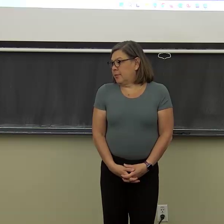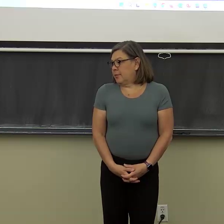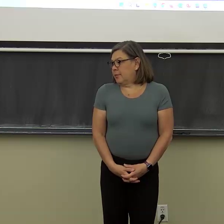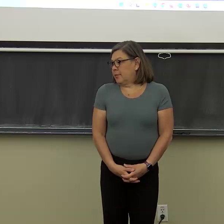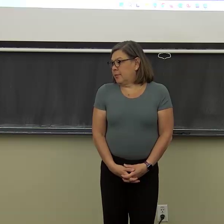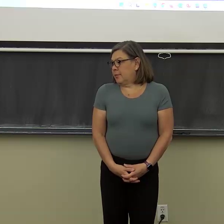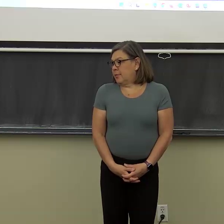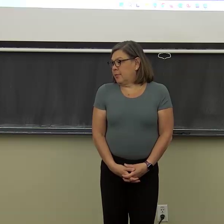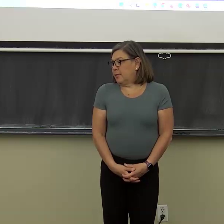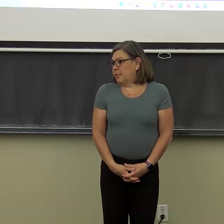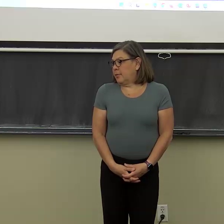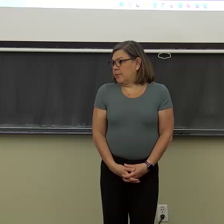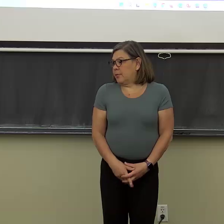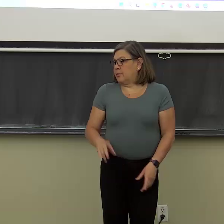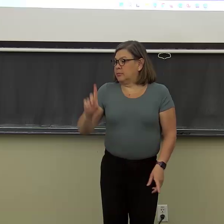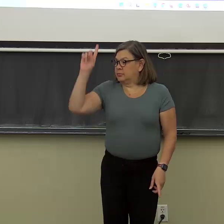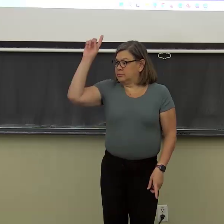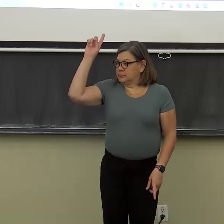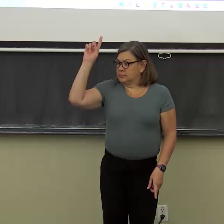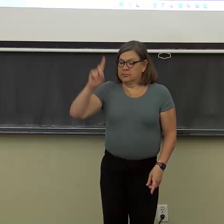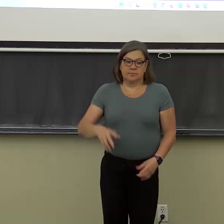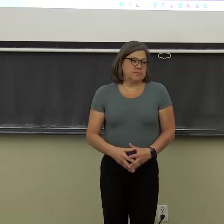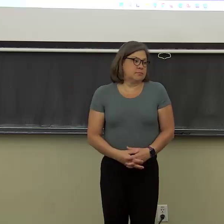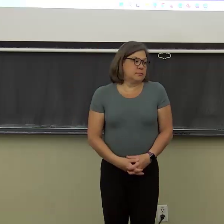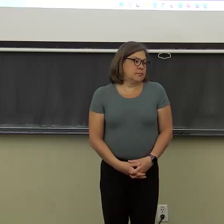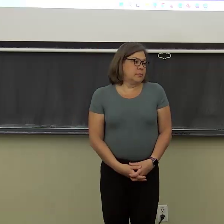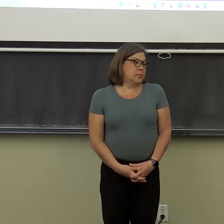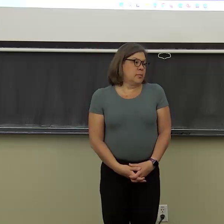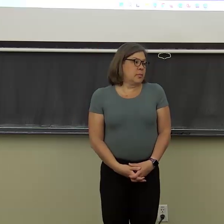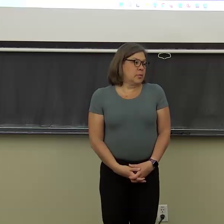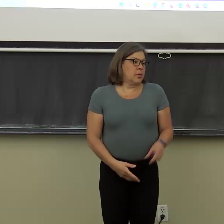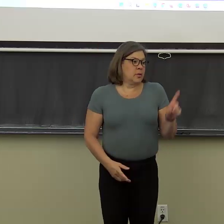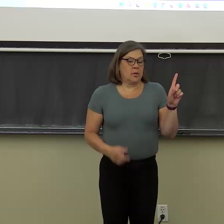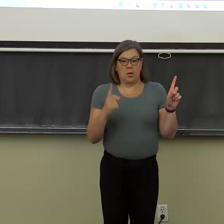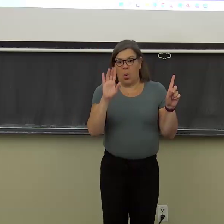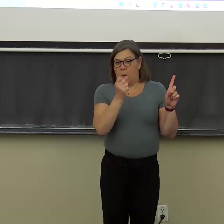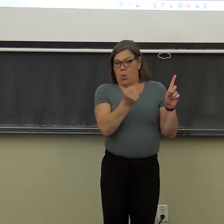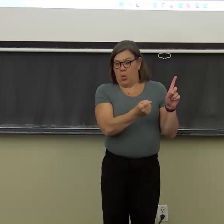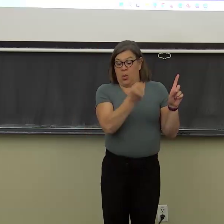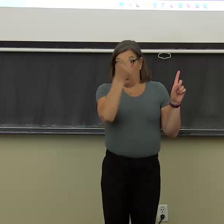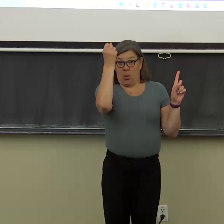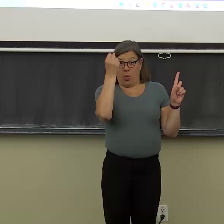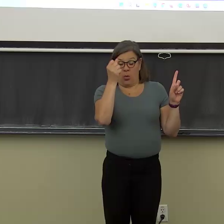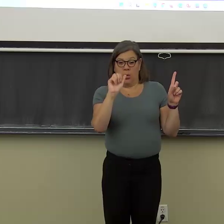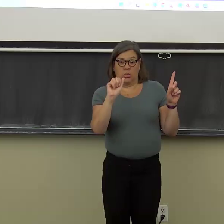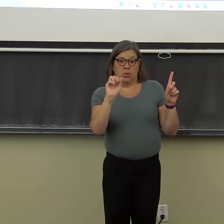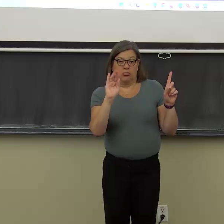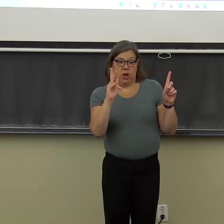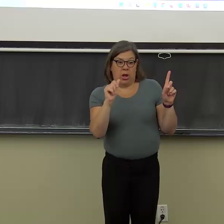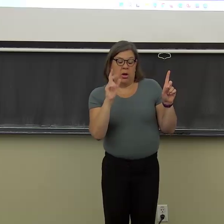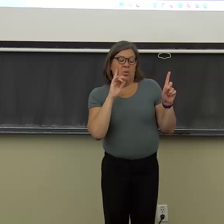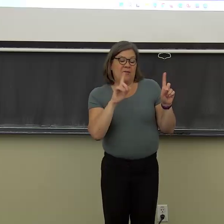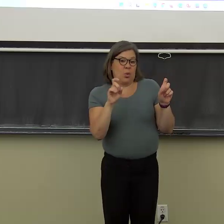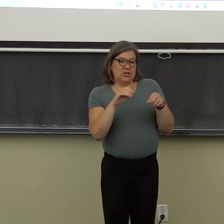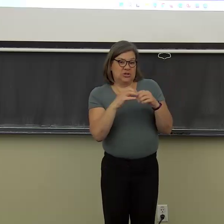I've got a couple things. Oh, and Angelica, go ahead. Yeah, we Um, have one question from, and then yes, we should go.